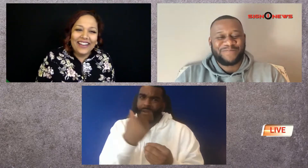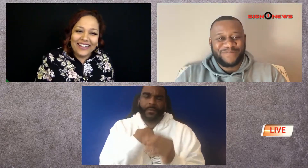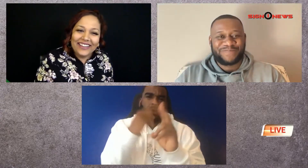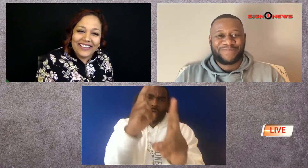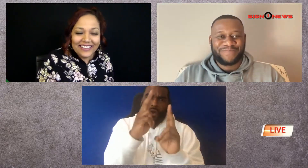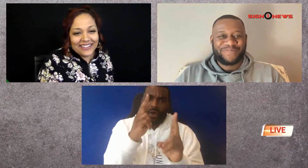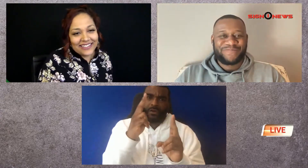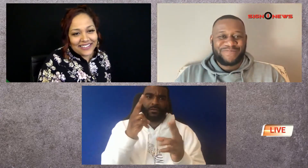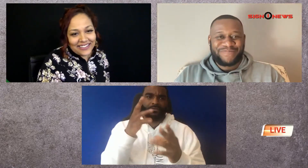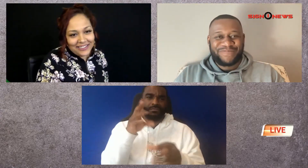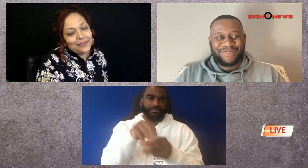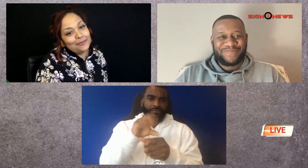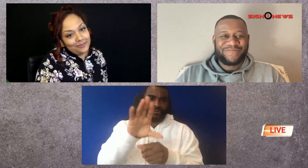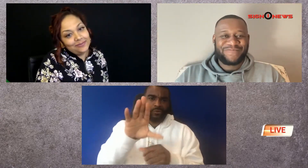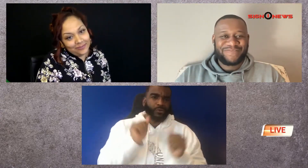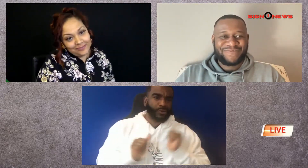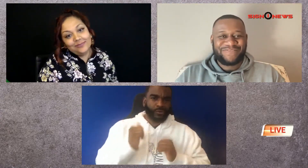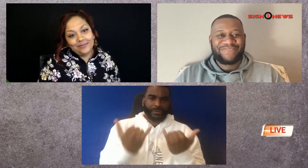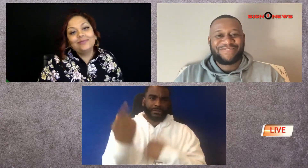today.